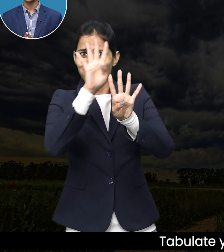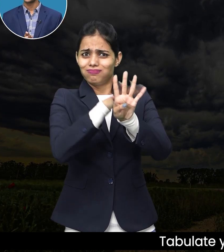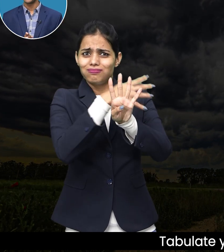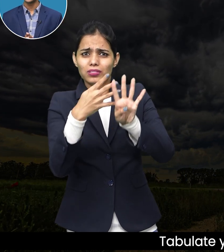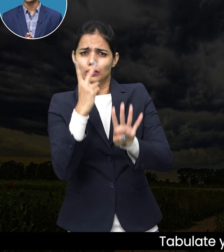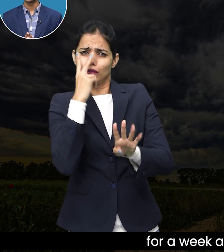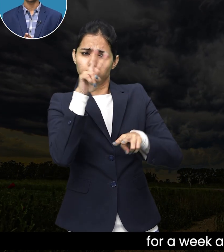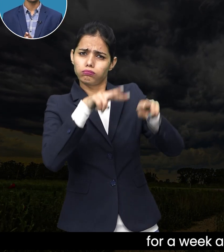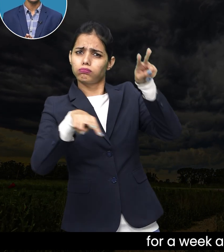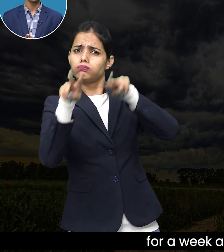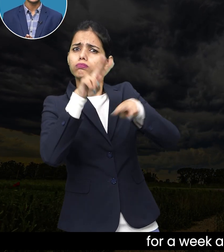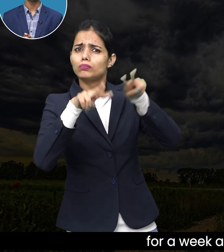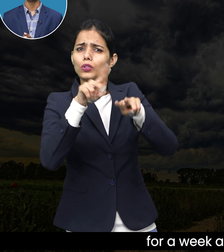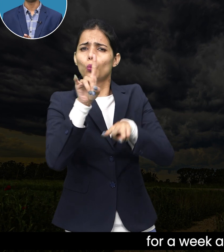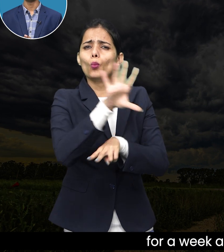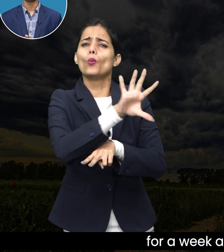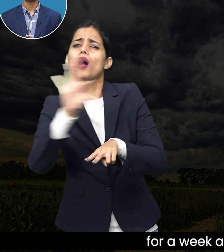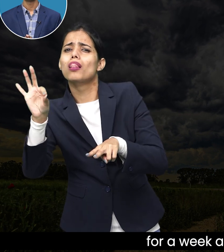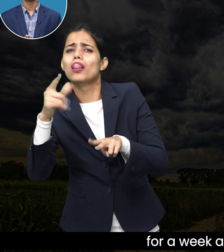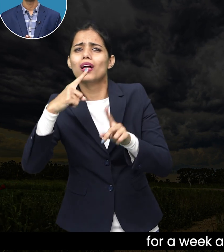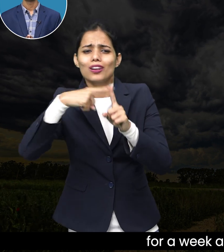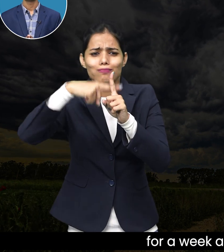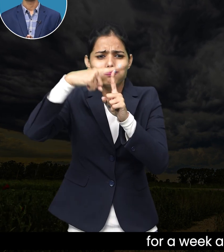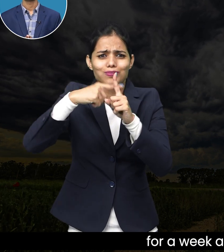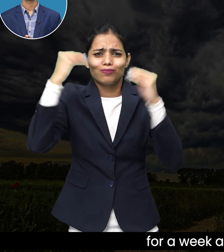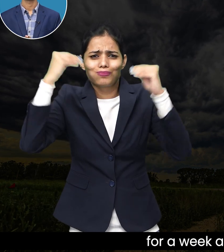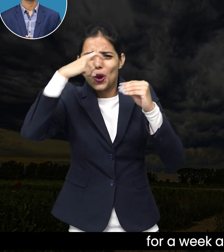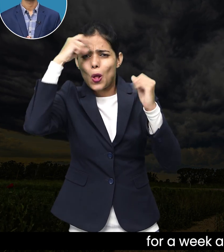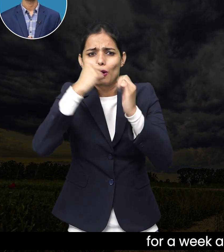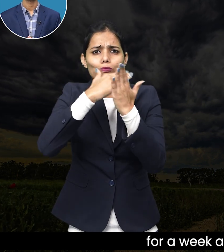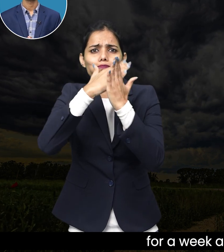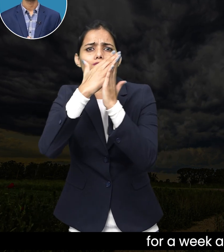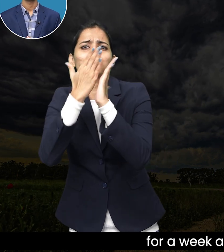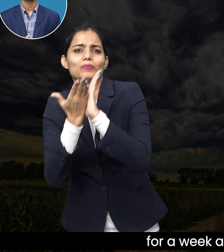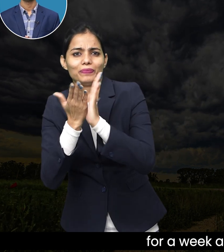Tabulate your observations for a week and compare them.